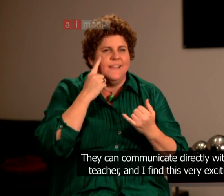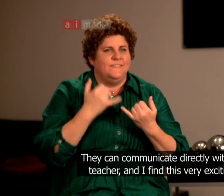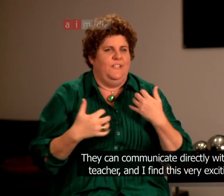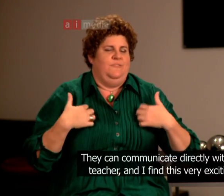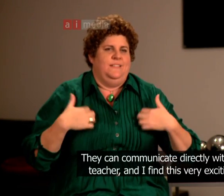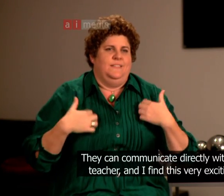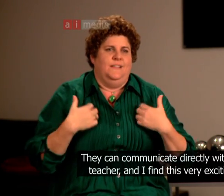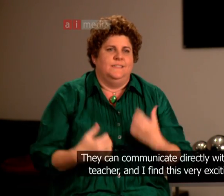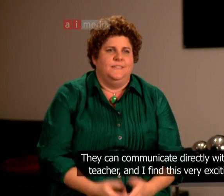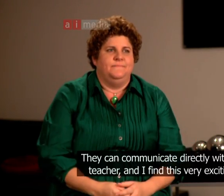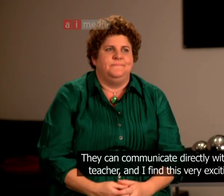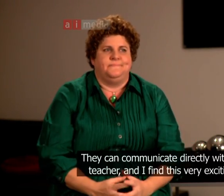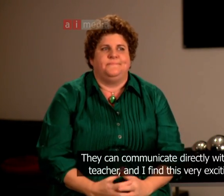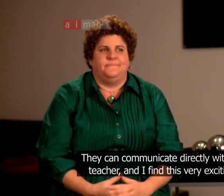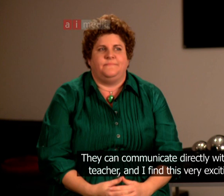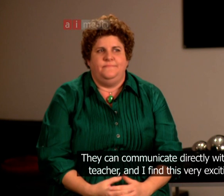teacher and I find this very exciting.